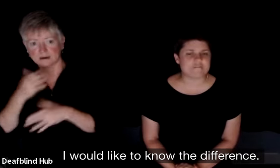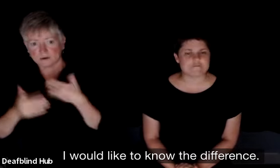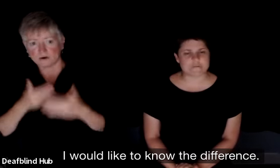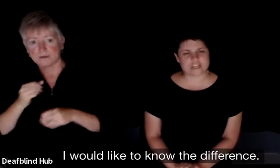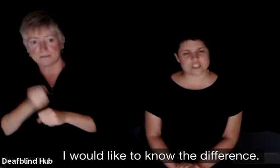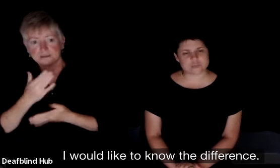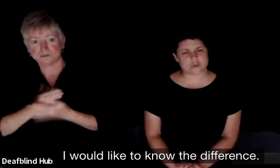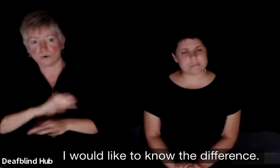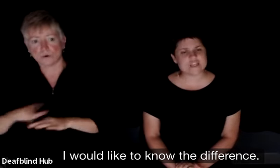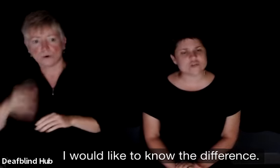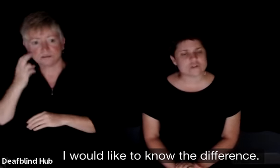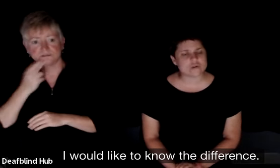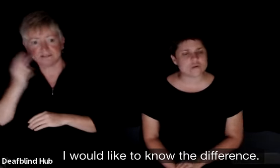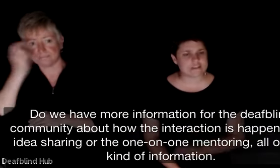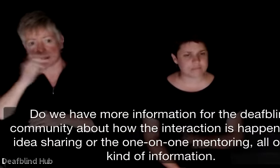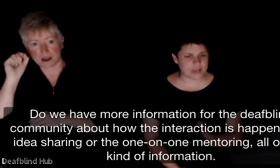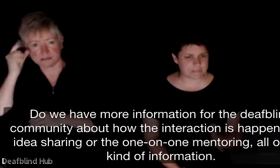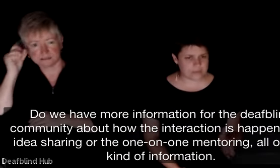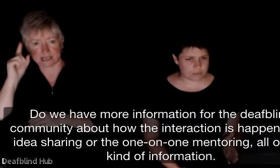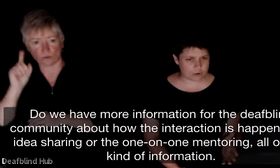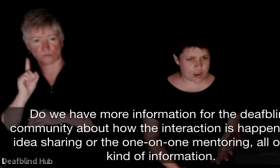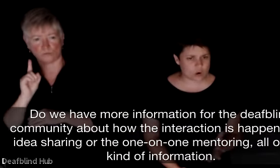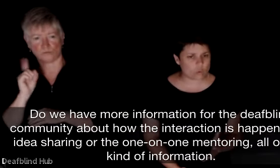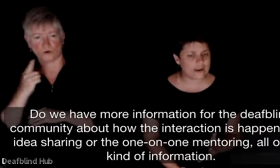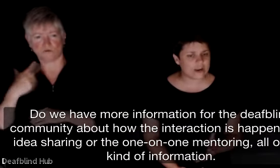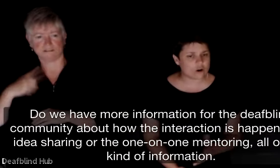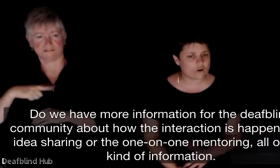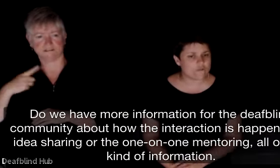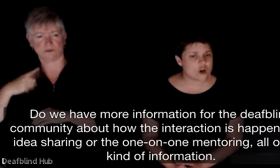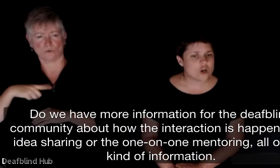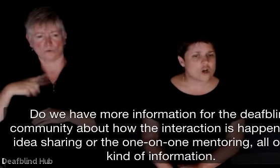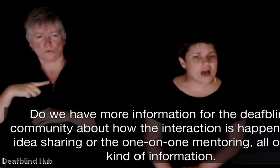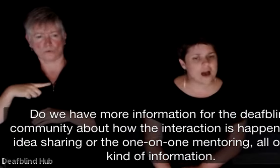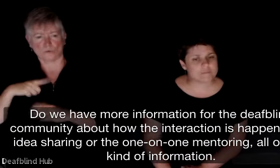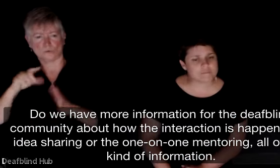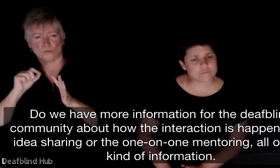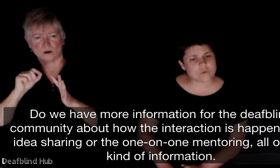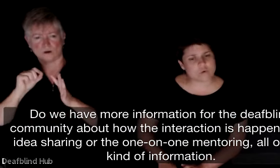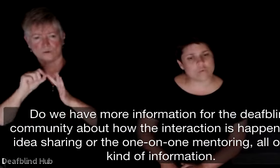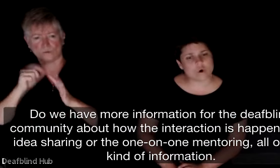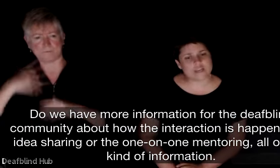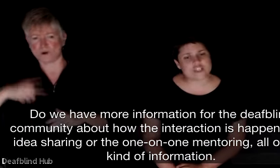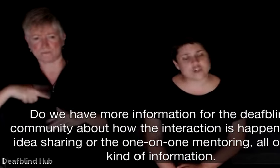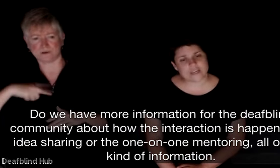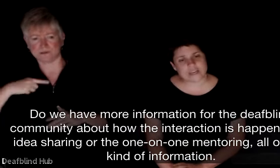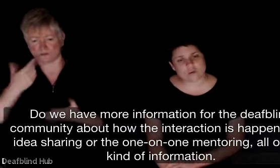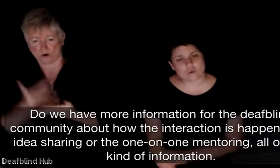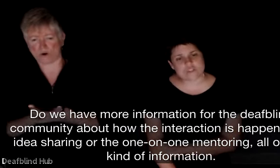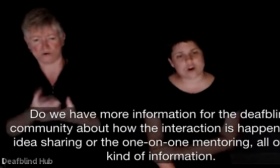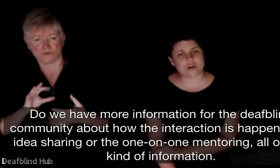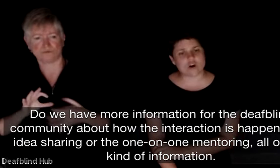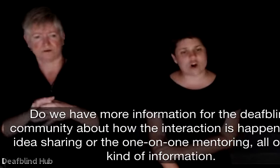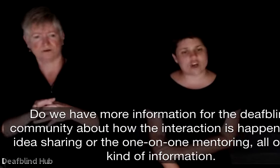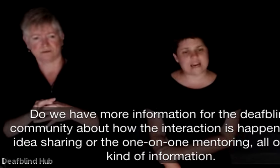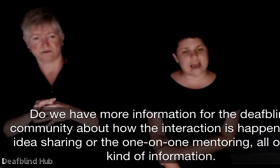kind of information. I just want to make sure that all the deafblind people are aware of what we're doing and